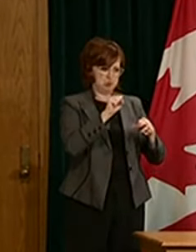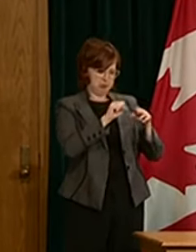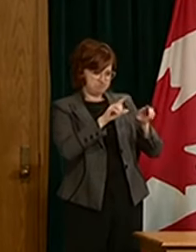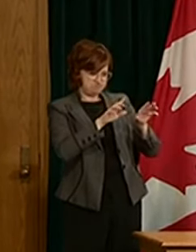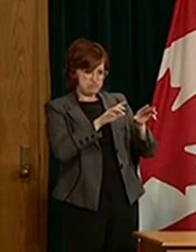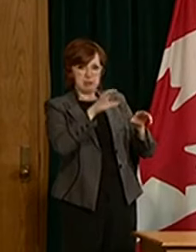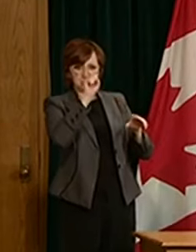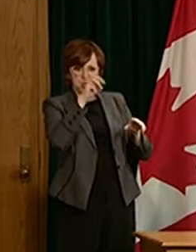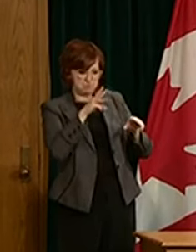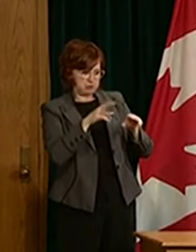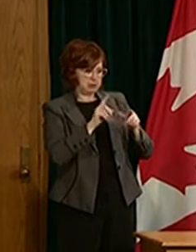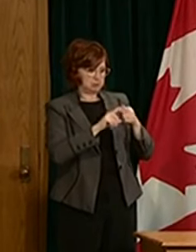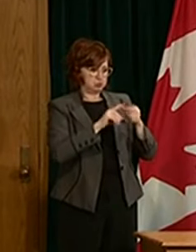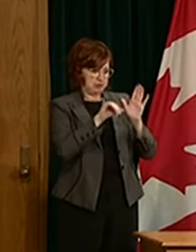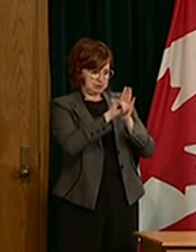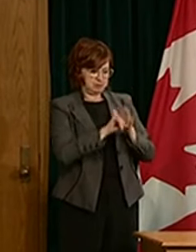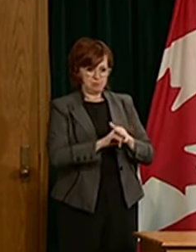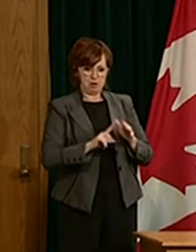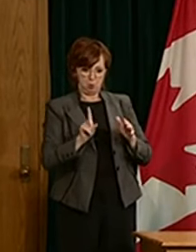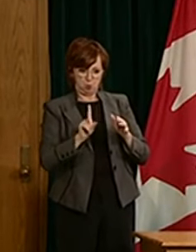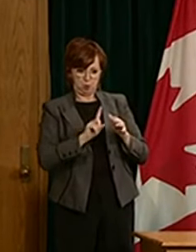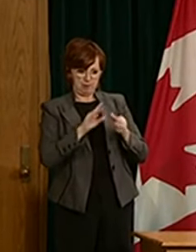response. Next slide, please.